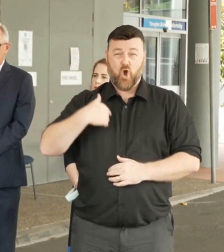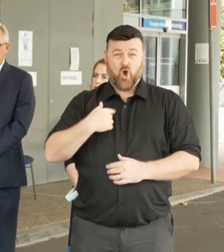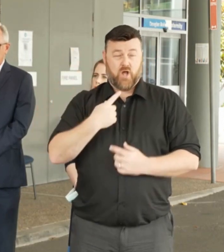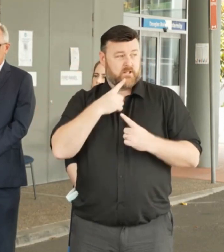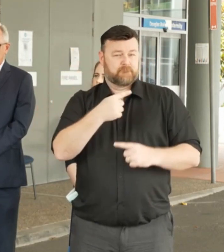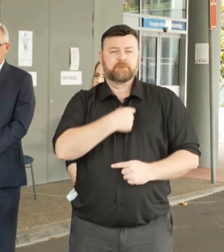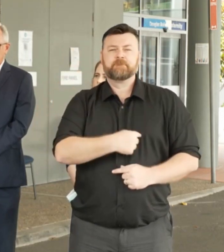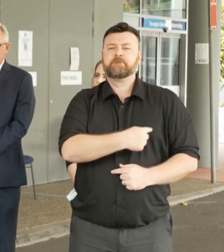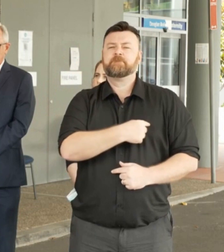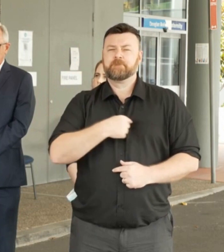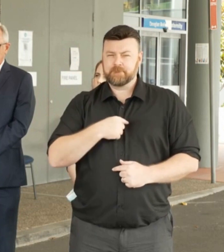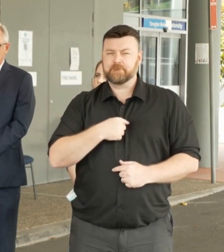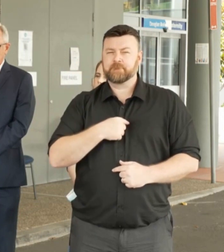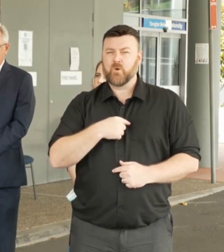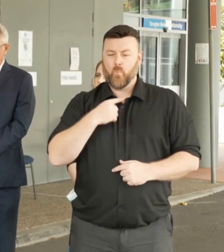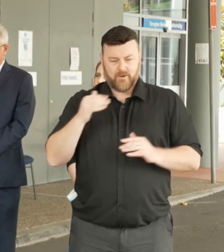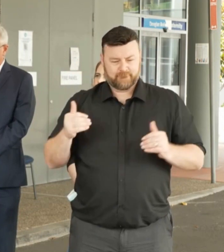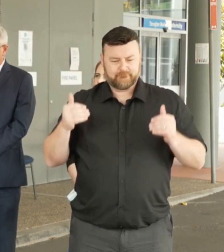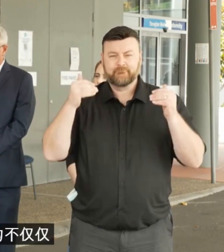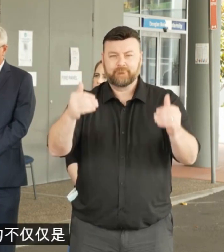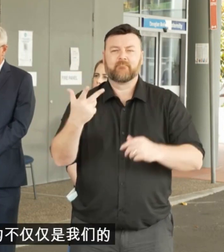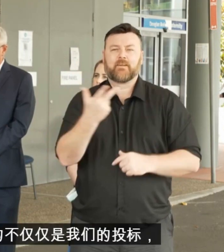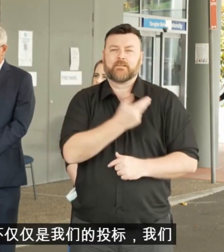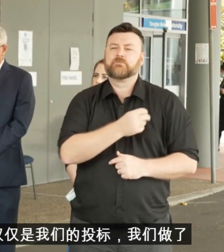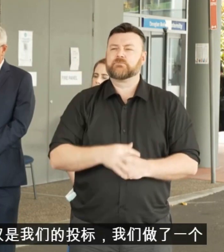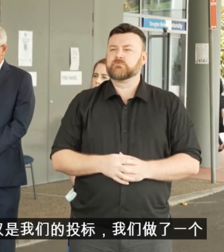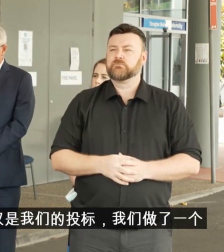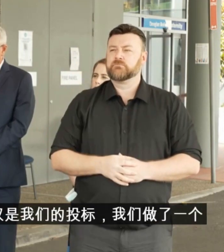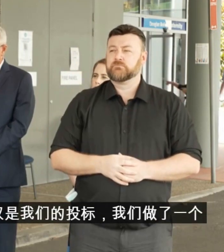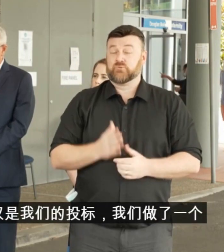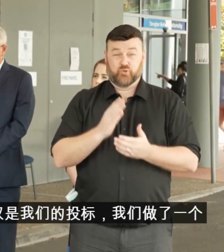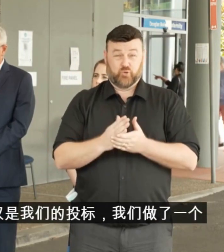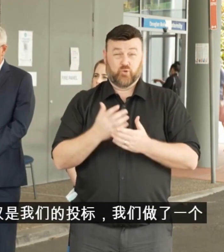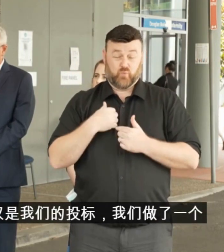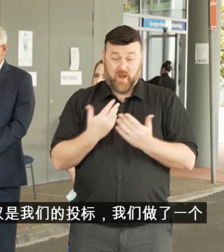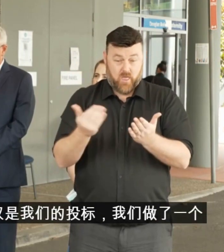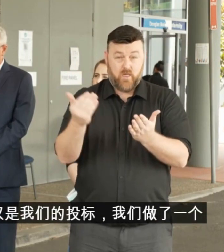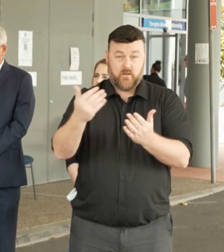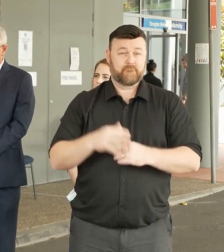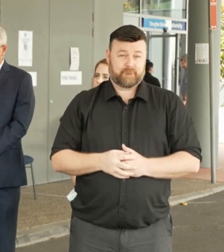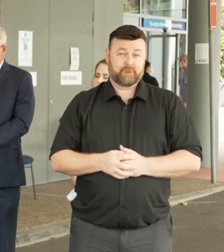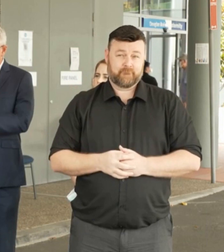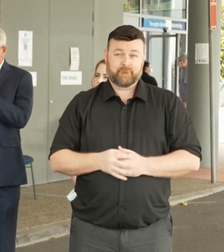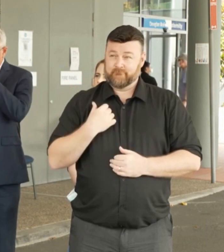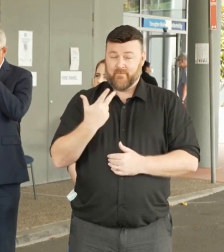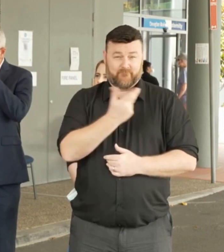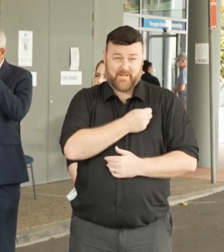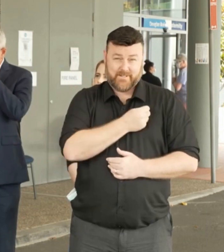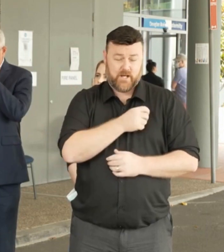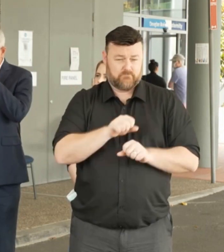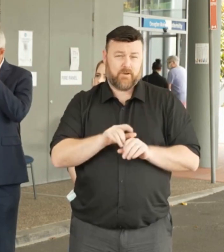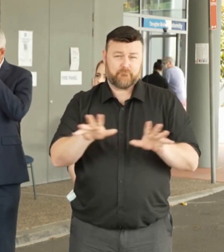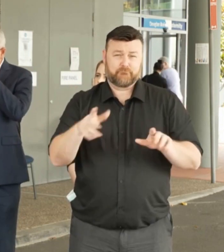for the vaccination program in this state. We did more than just our bit. We did a massive amount of vaccination across our clinics.